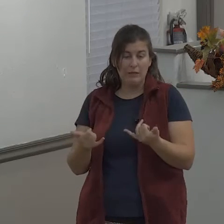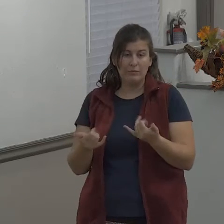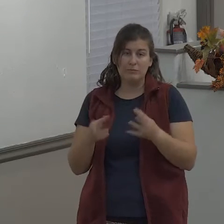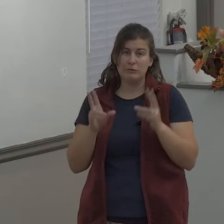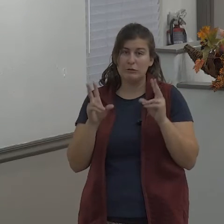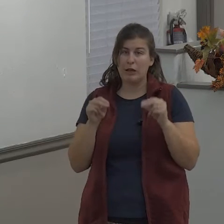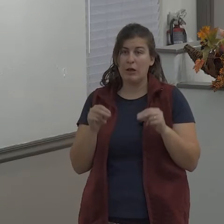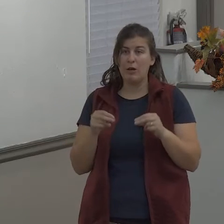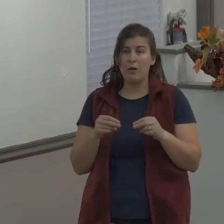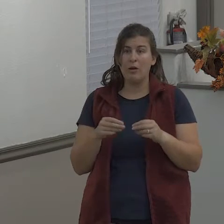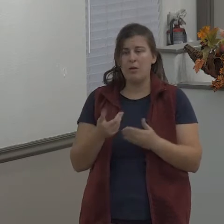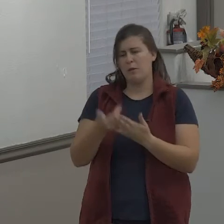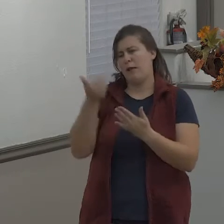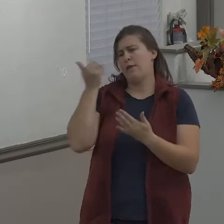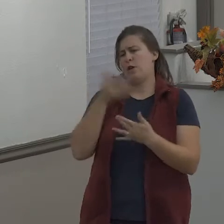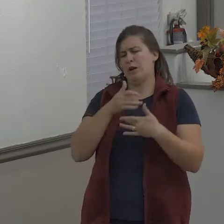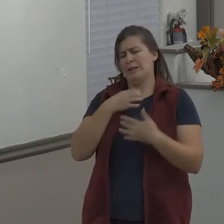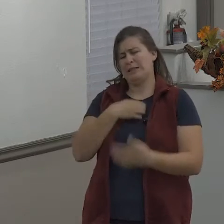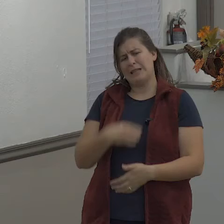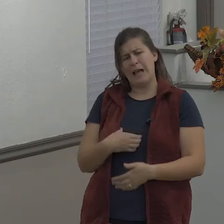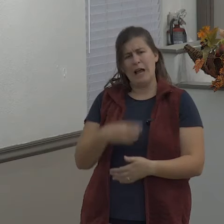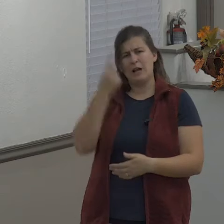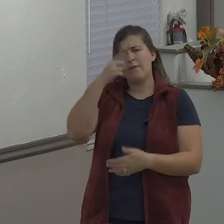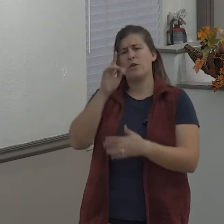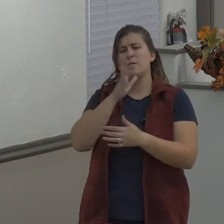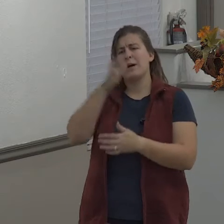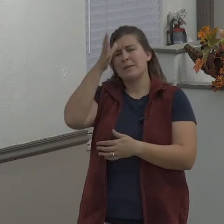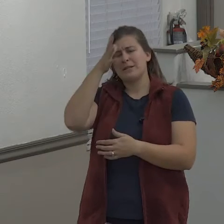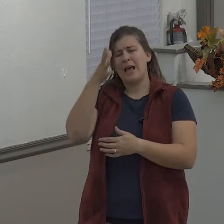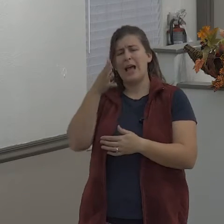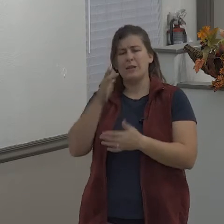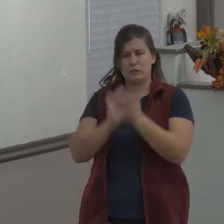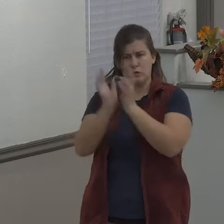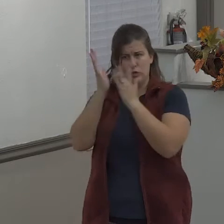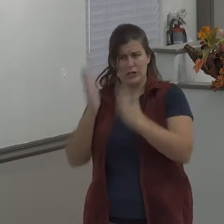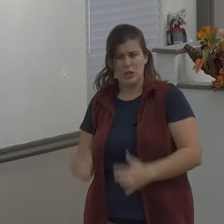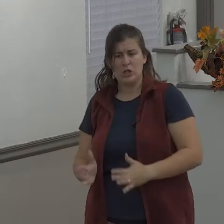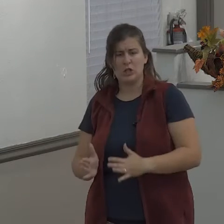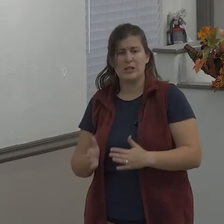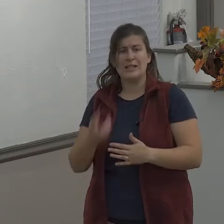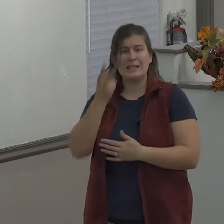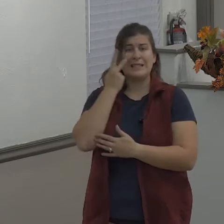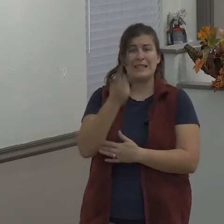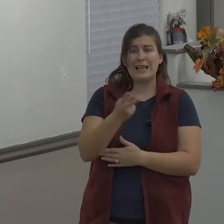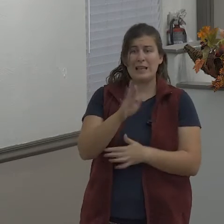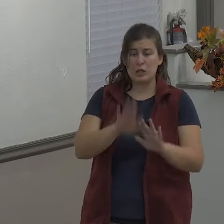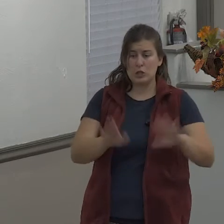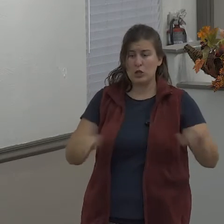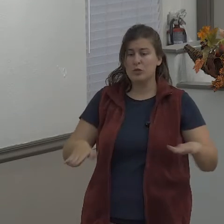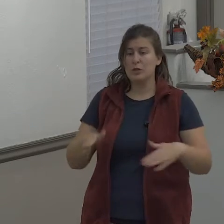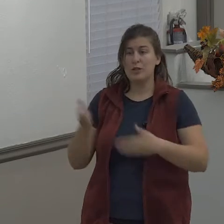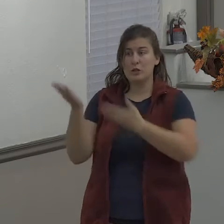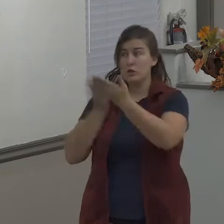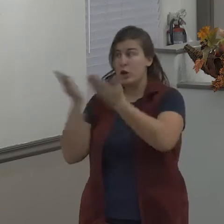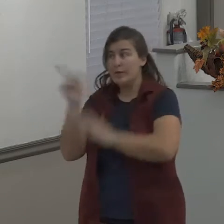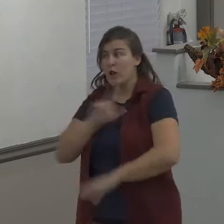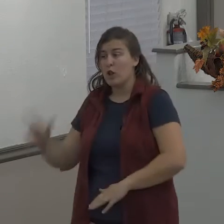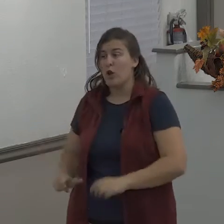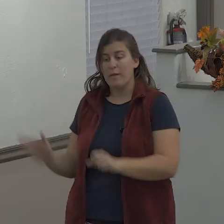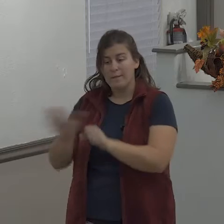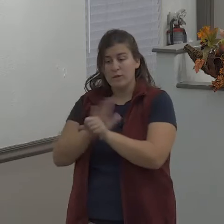It used to be the desire of Christian parents to see their son or daughter go into full-time, even full-time Christian service for the